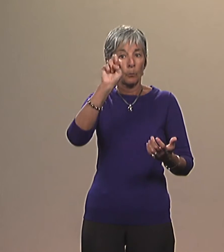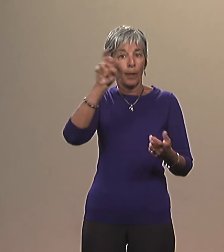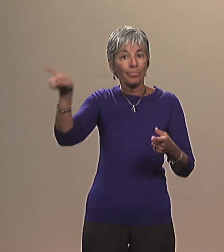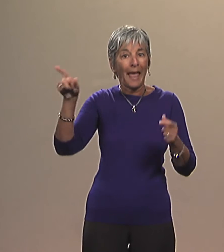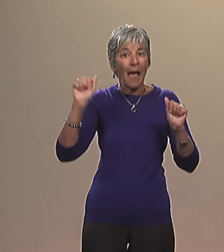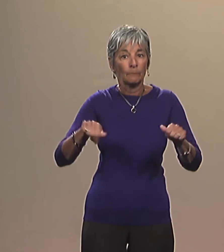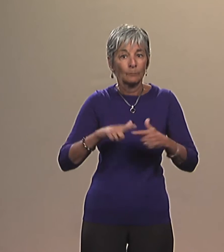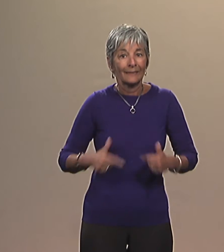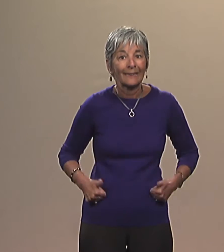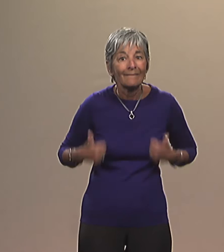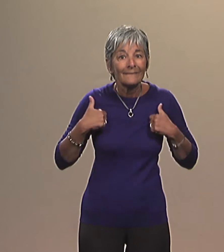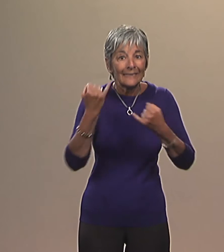if they're able to live independently.